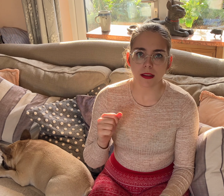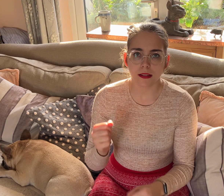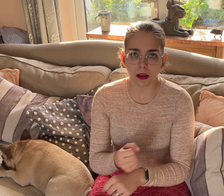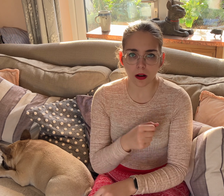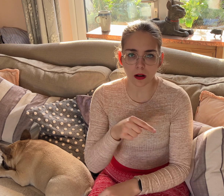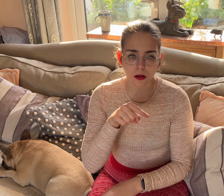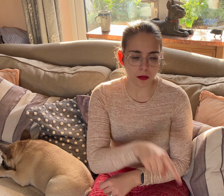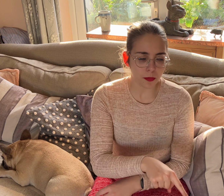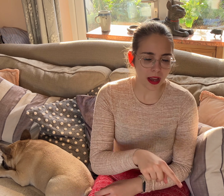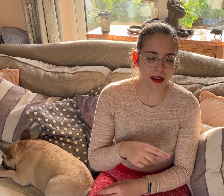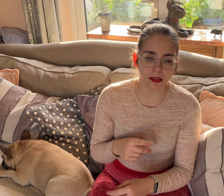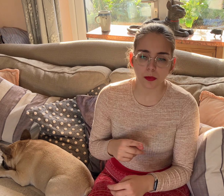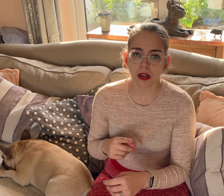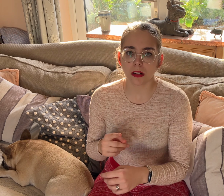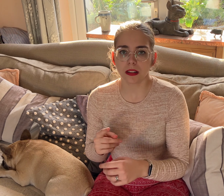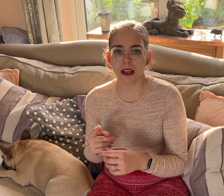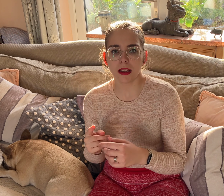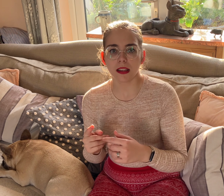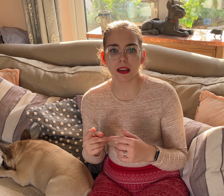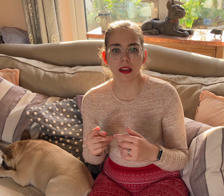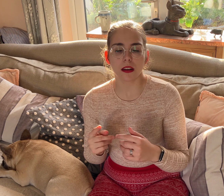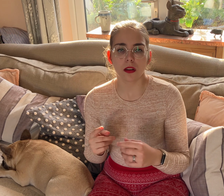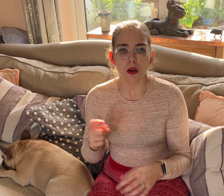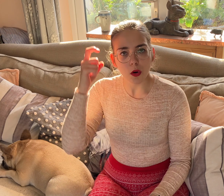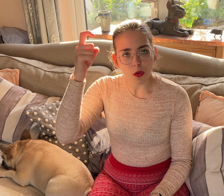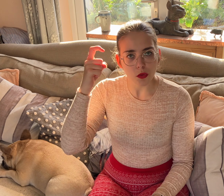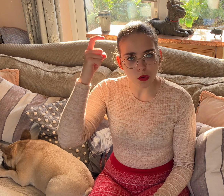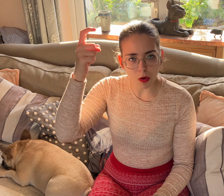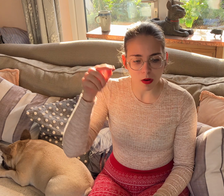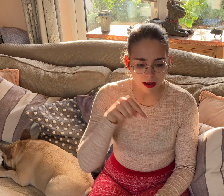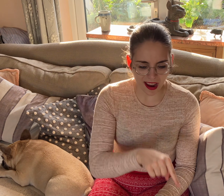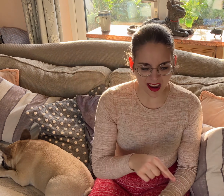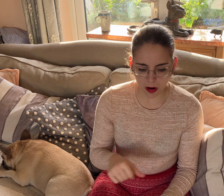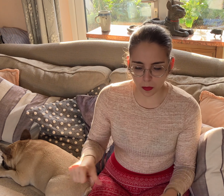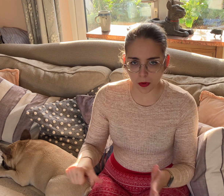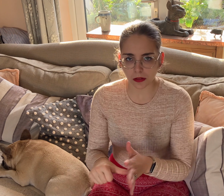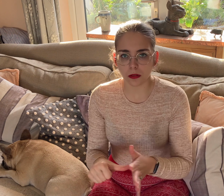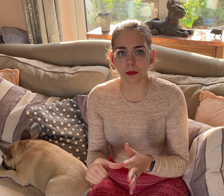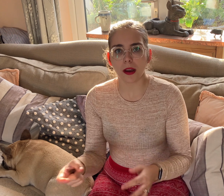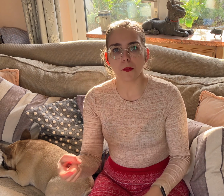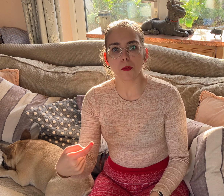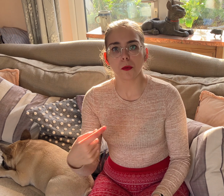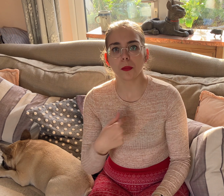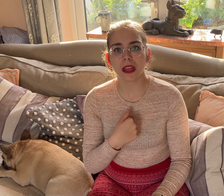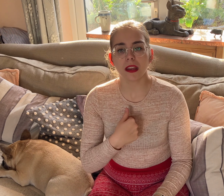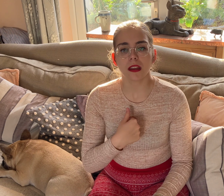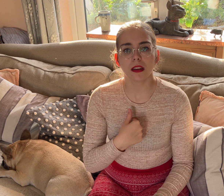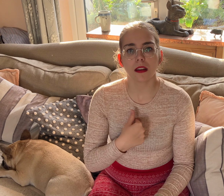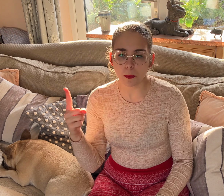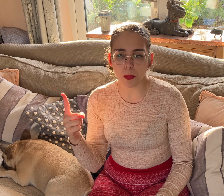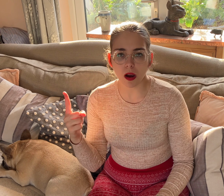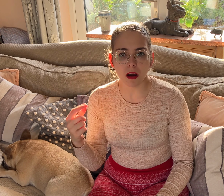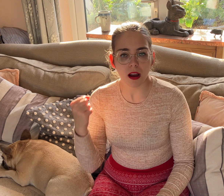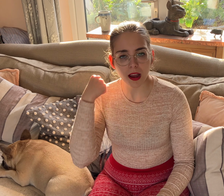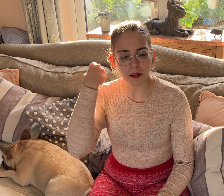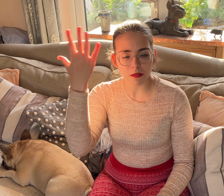are bad and got a lay in it. Thought it wasn't bad for me. But everyday